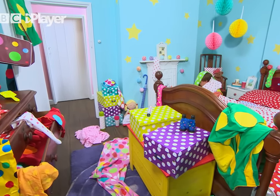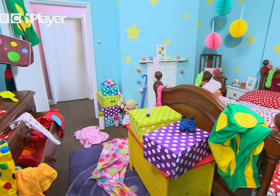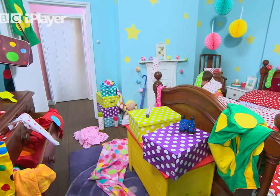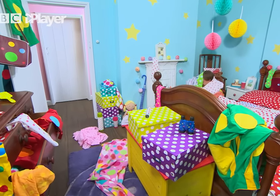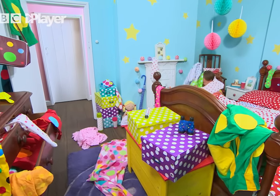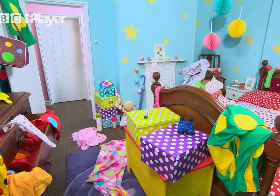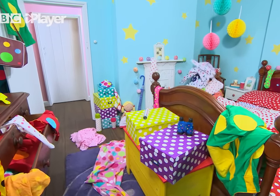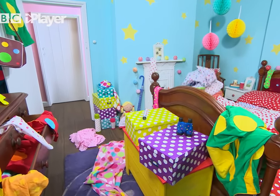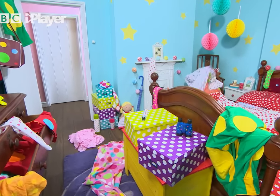Hello, Mr. Tumble.